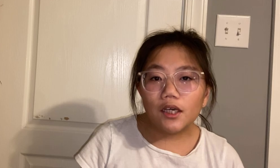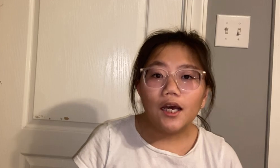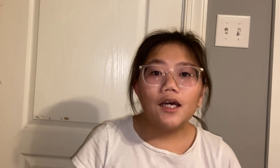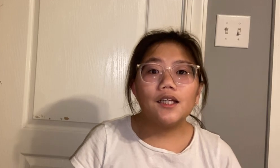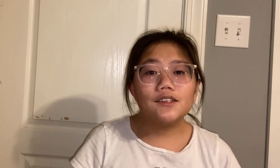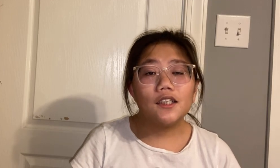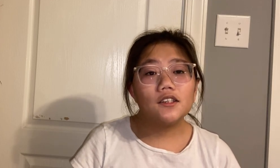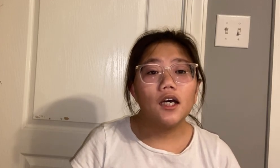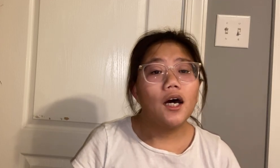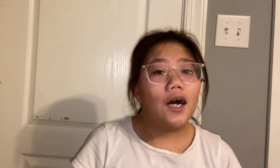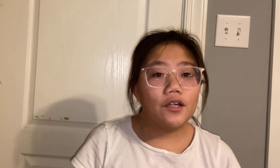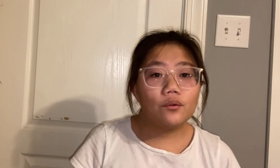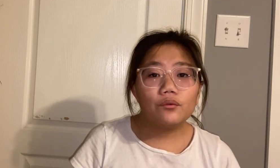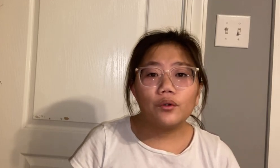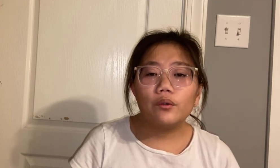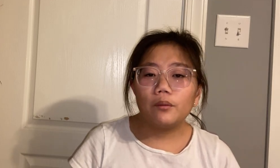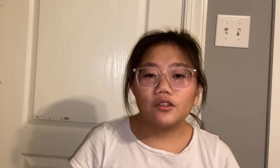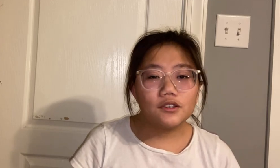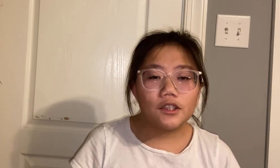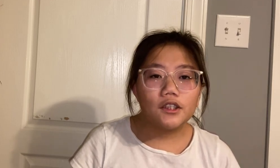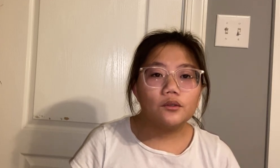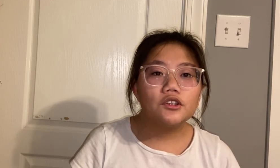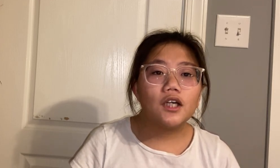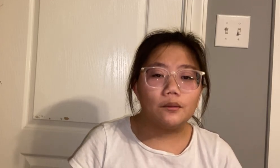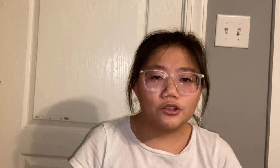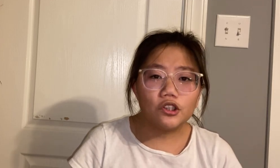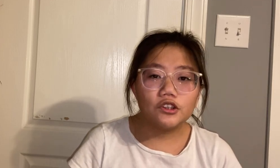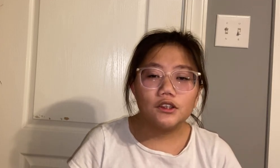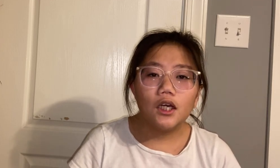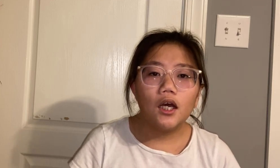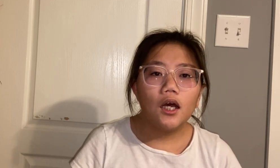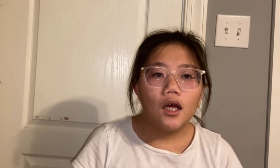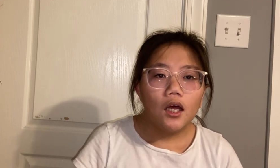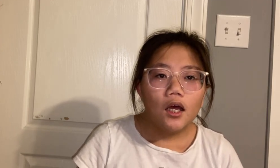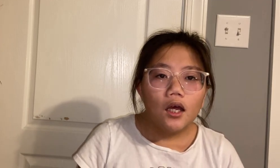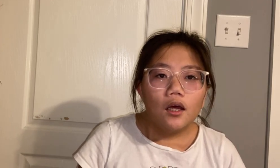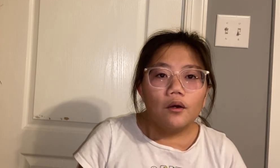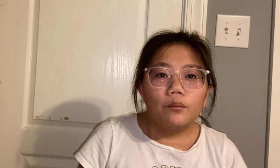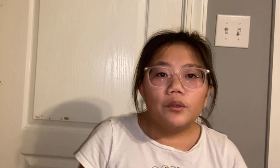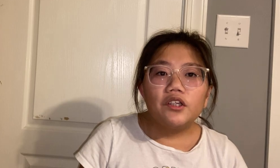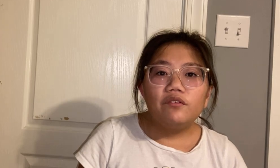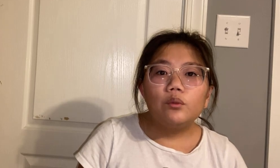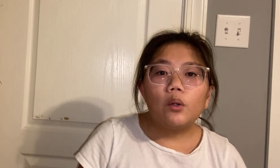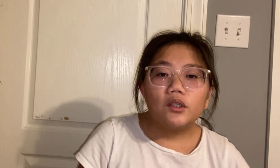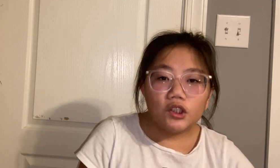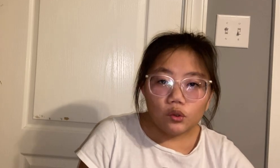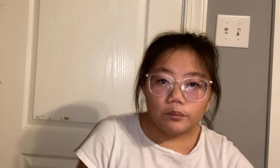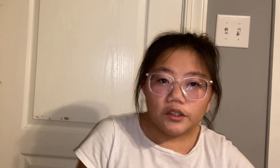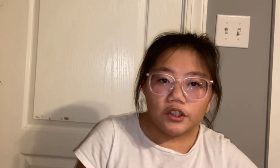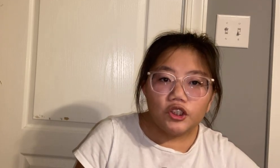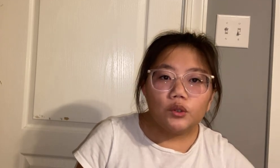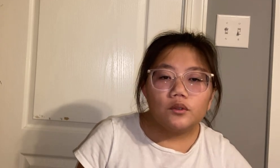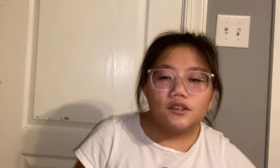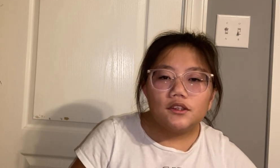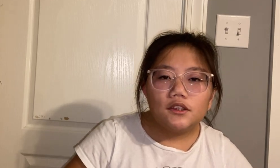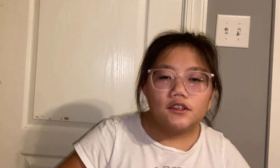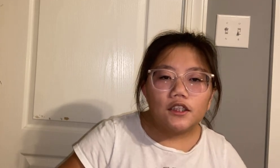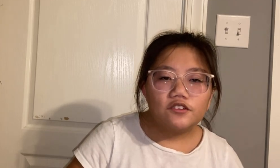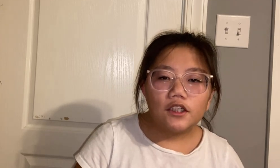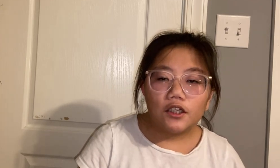that and that says i don't know american sign language i'm sorry but if you know a little bit you would instead of saying i